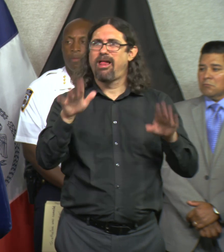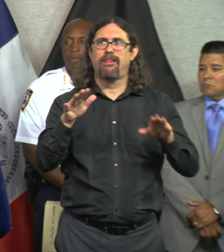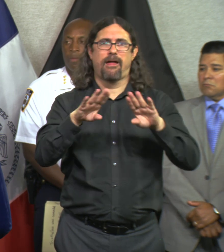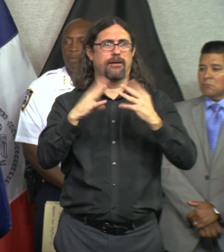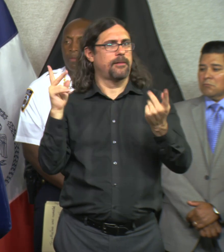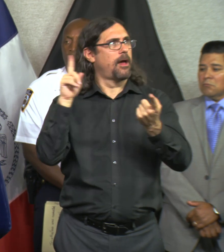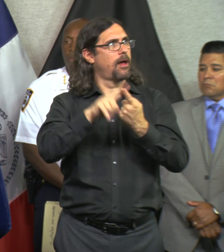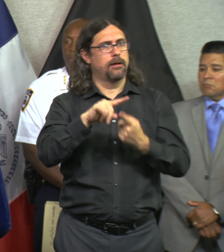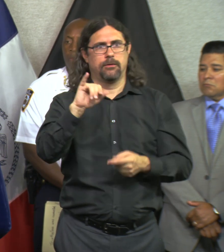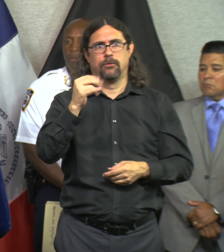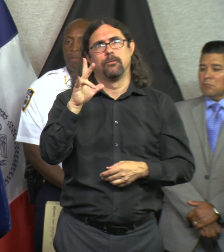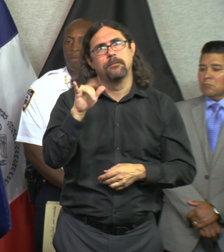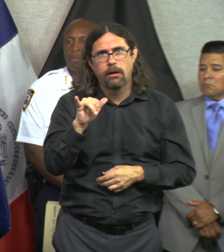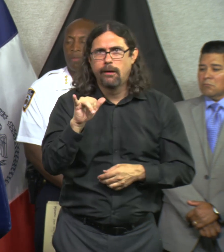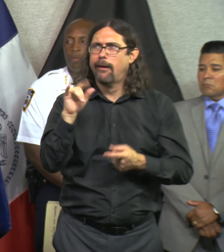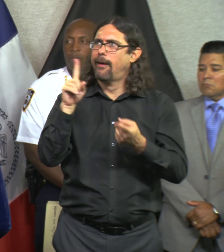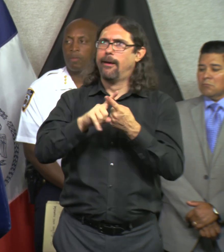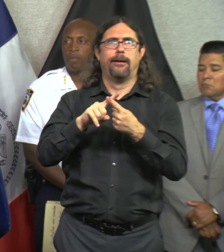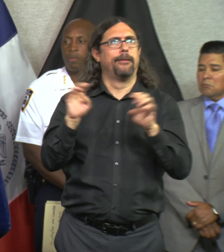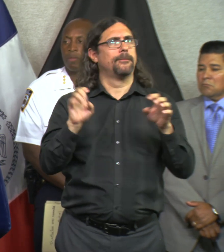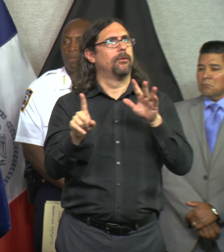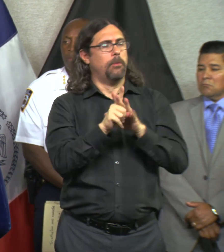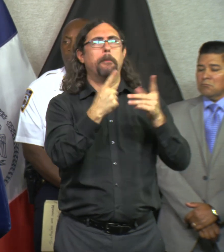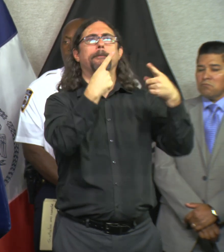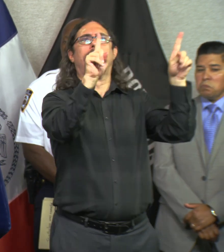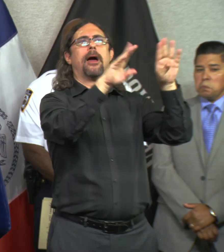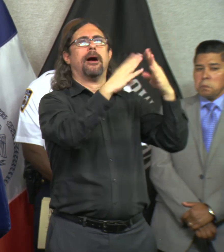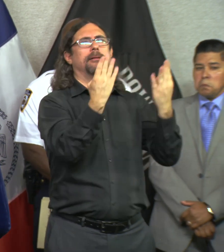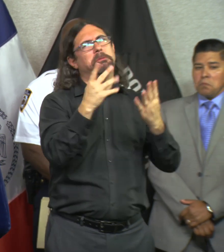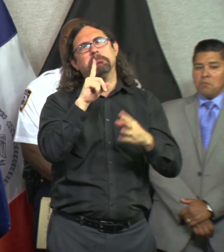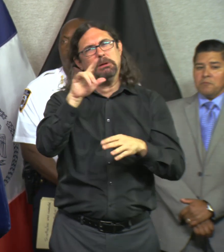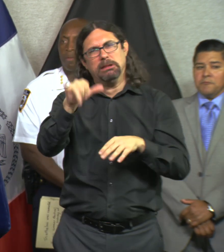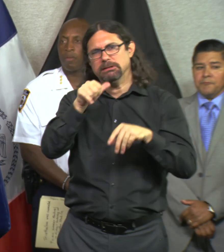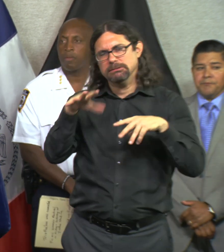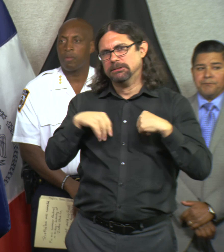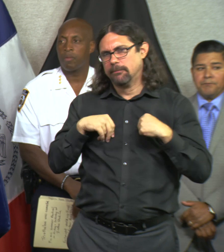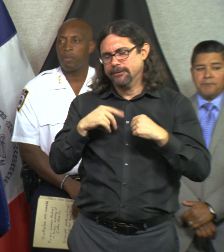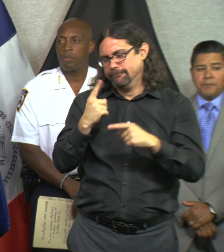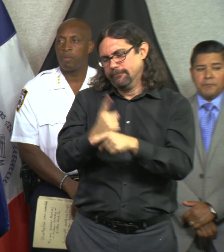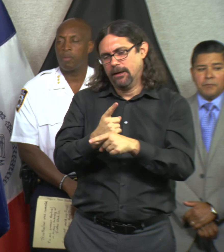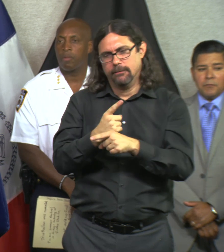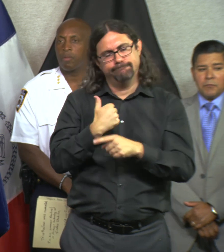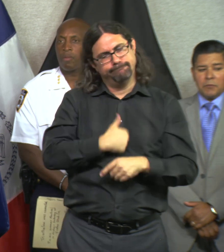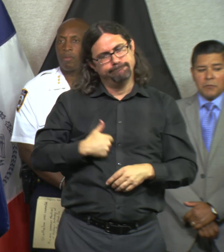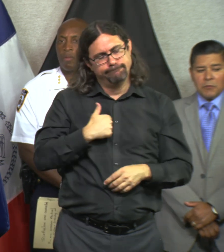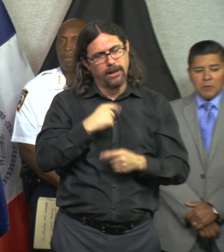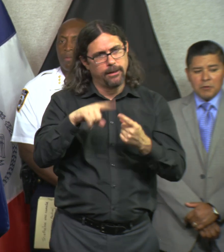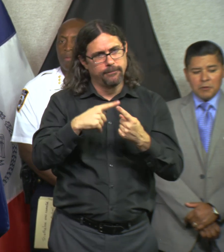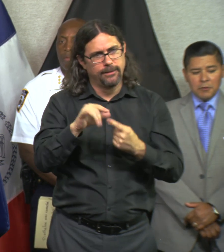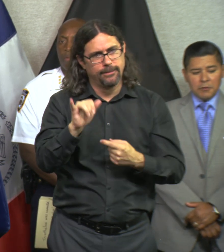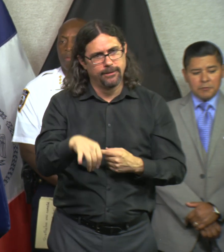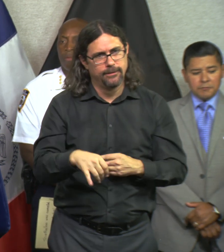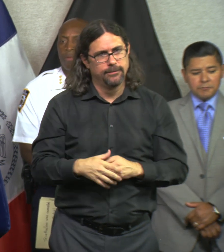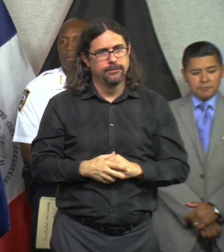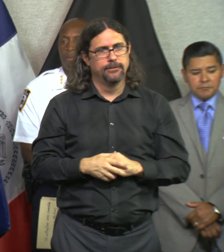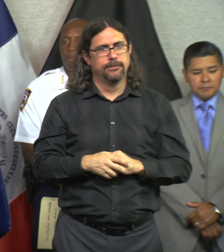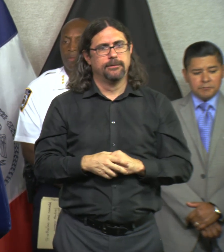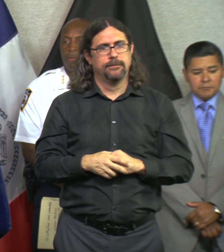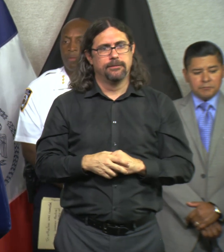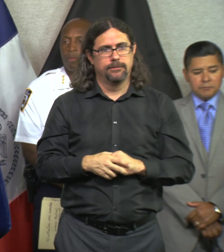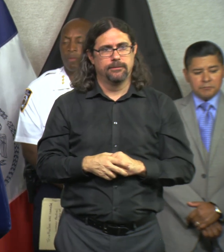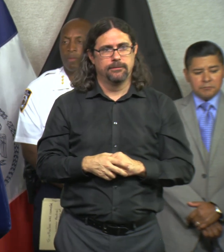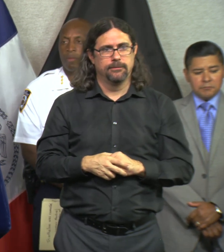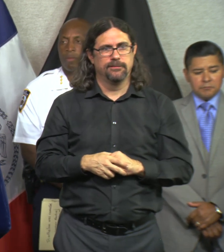apologize to the residents of NYCHA. We are getting to the bottom of it. We are reorganizing and really looking at our